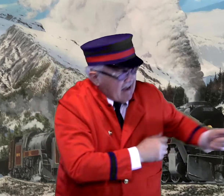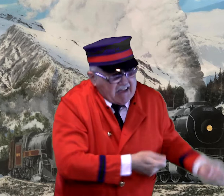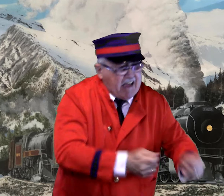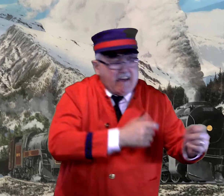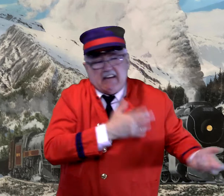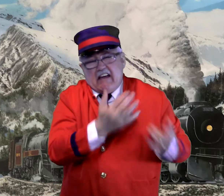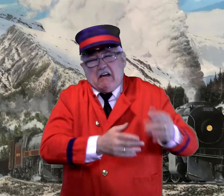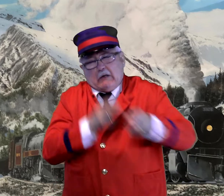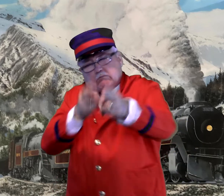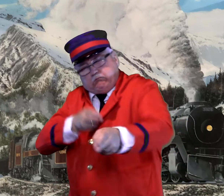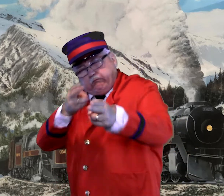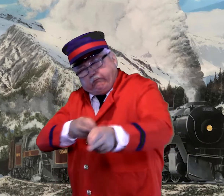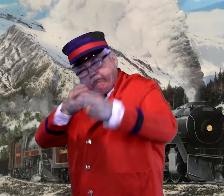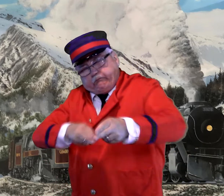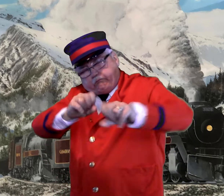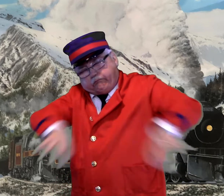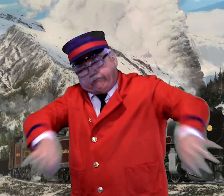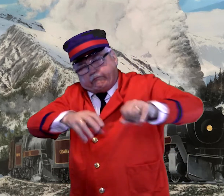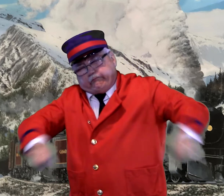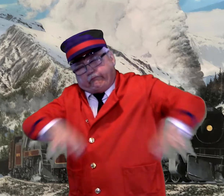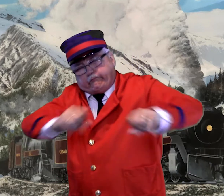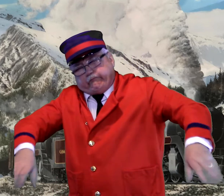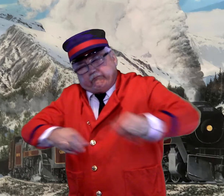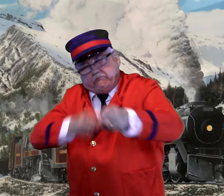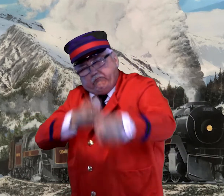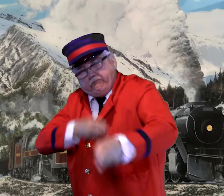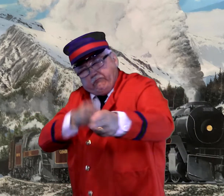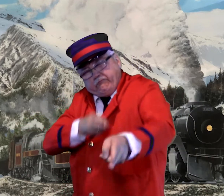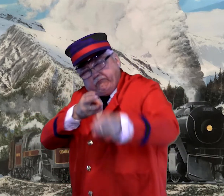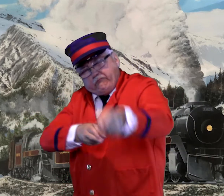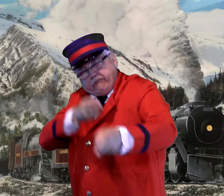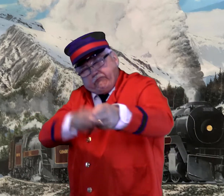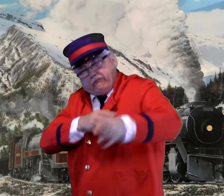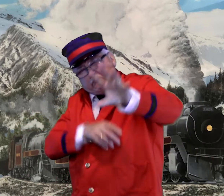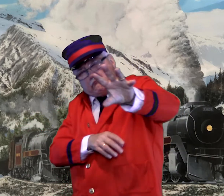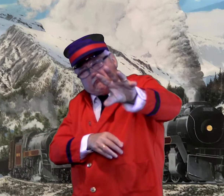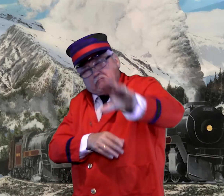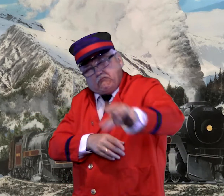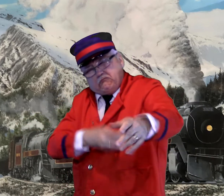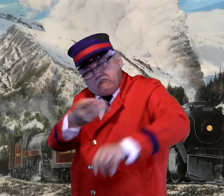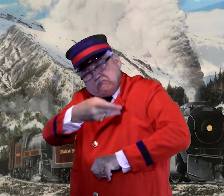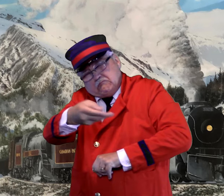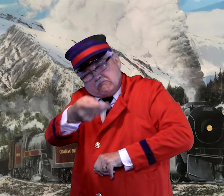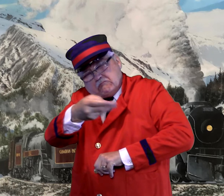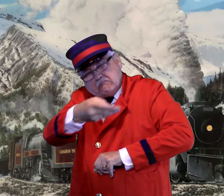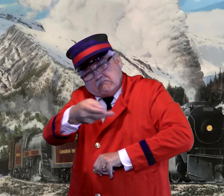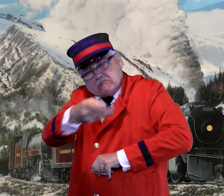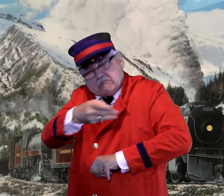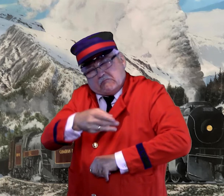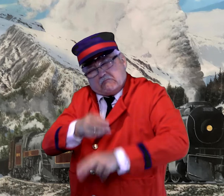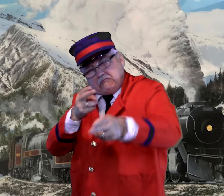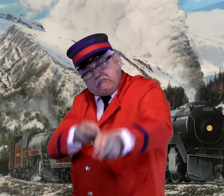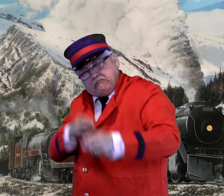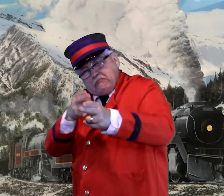the firemen continued to shovel on the coal, and he would look to make sure that things were going well. He would watch the